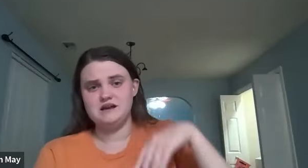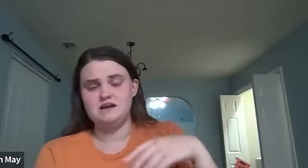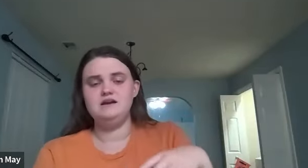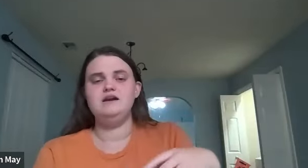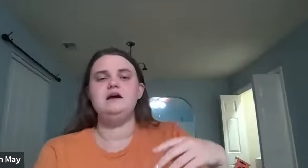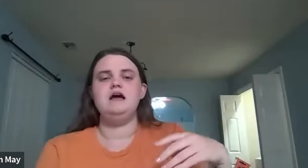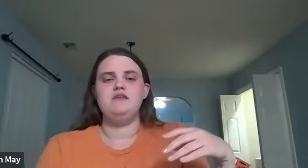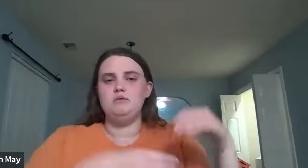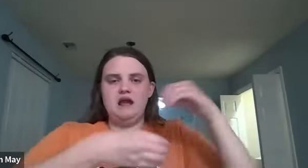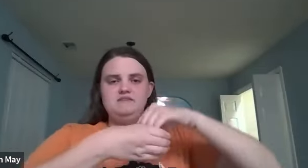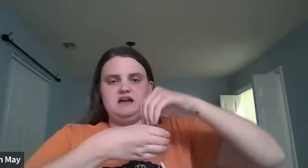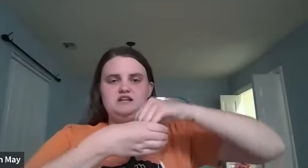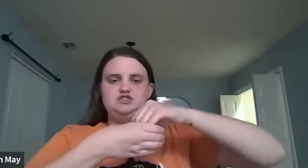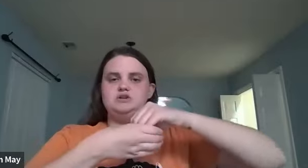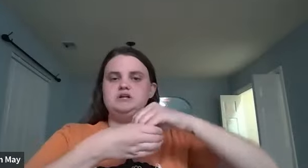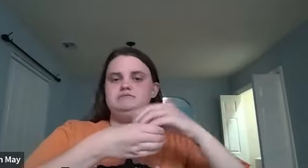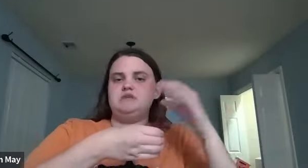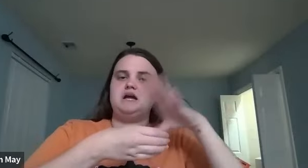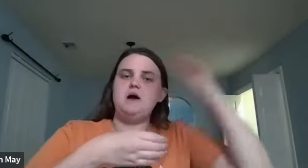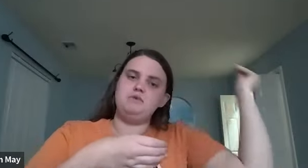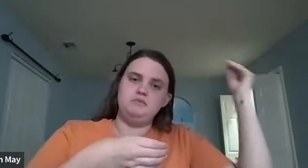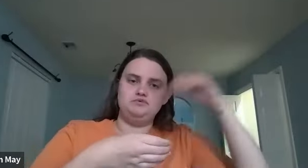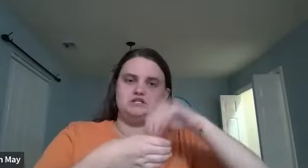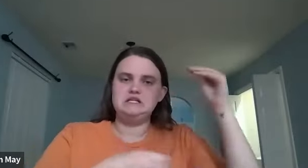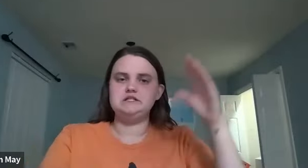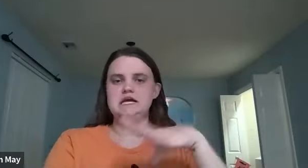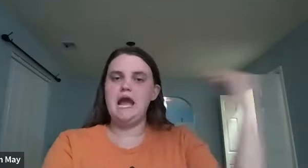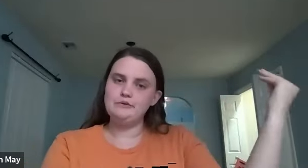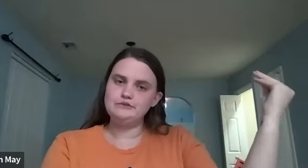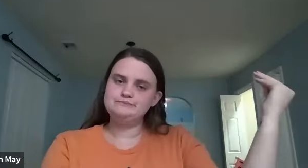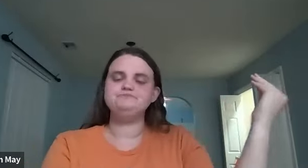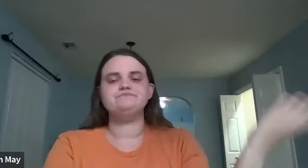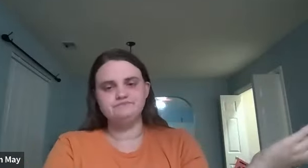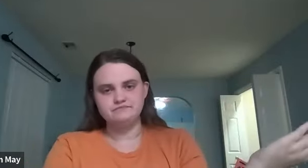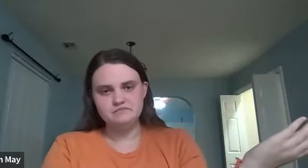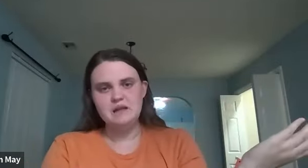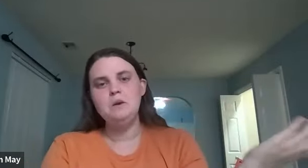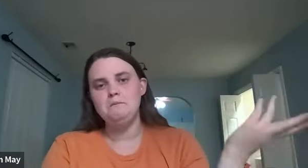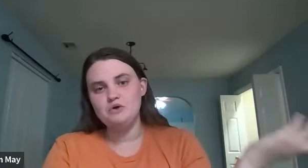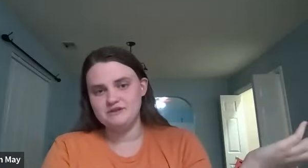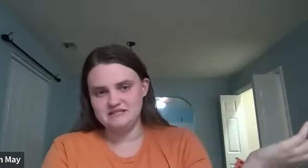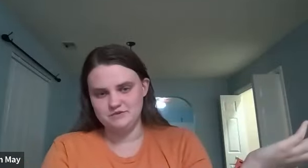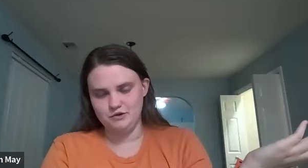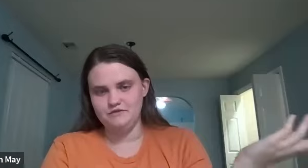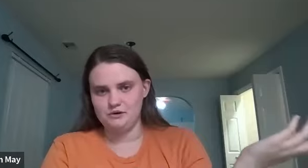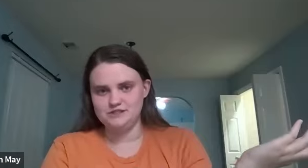inside, and they won't add that extra, that cup motion. They're just like out. Both are acceptable, of course.